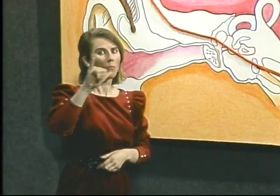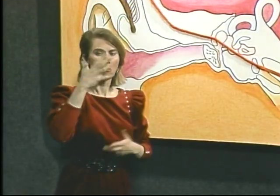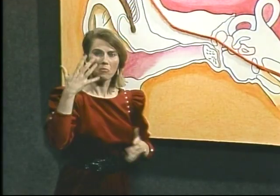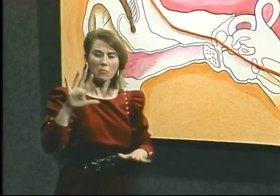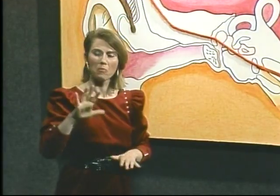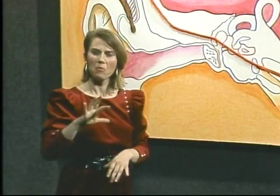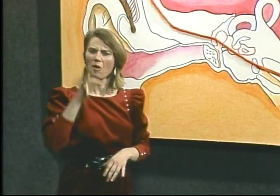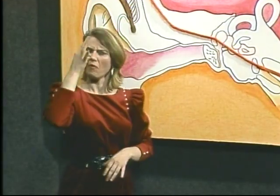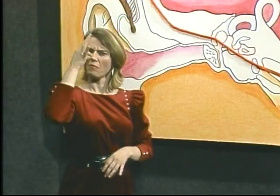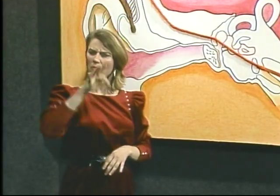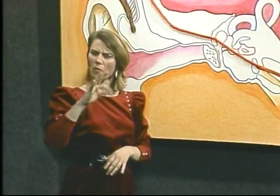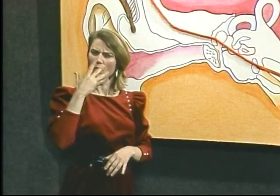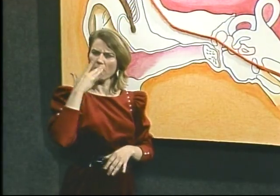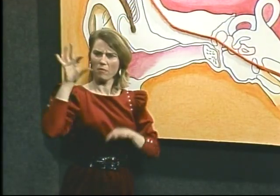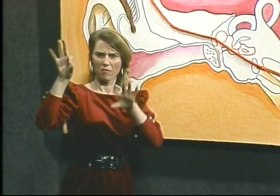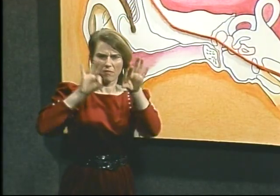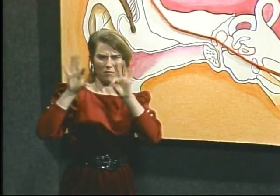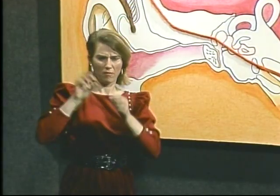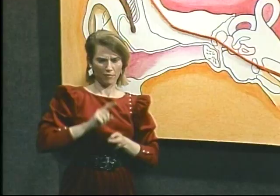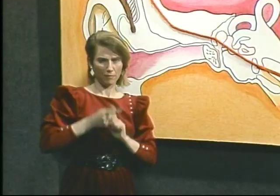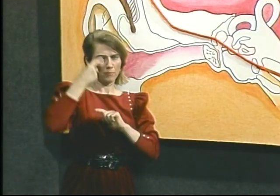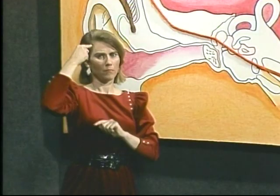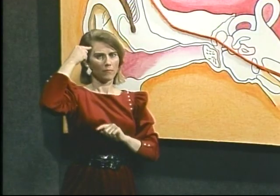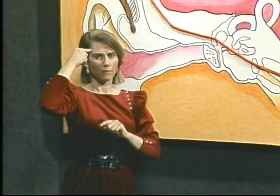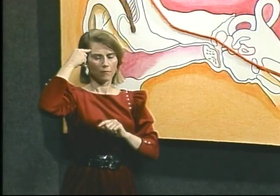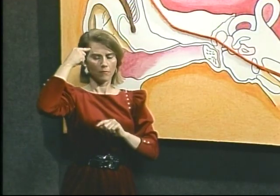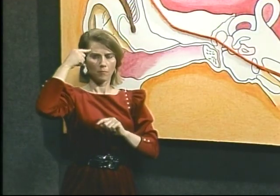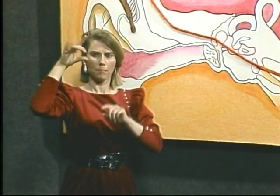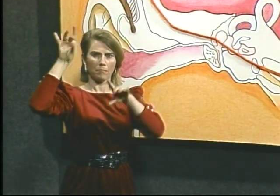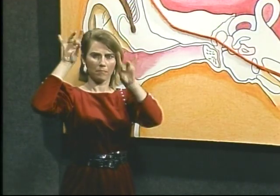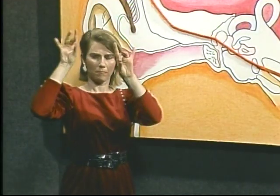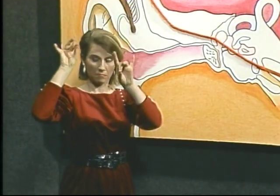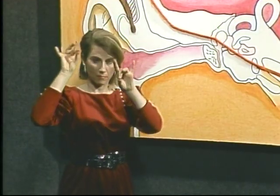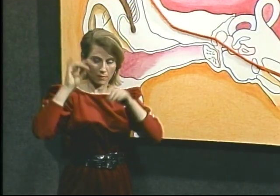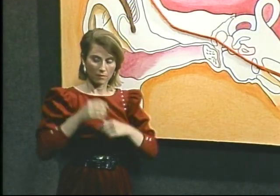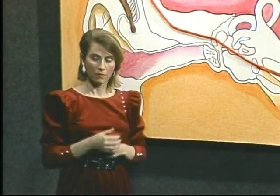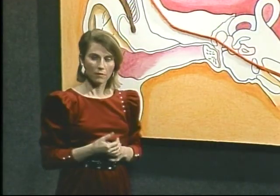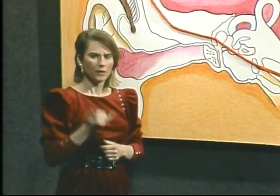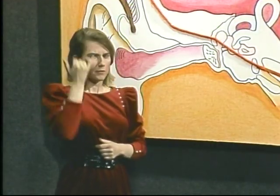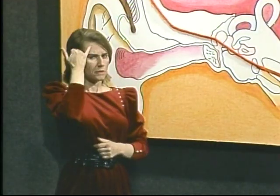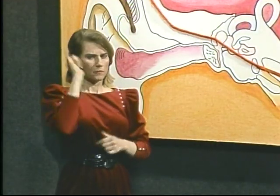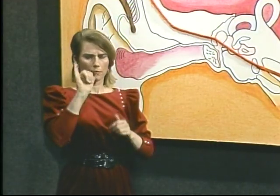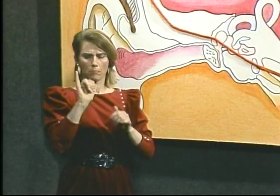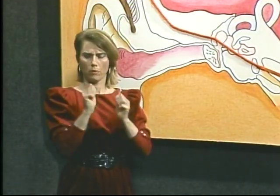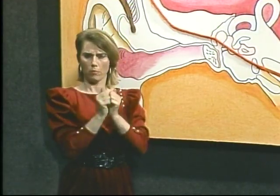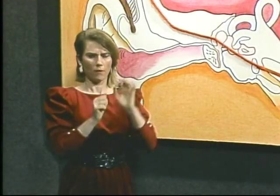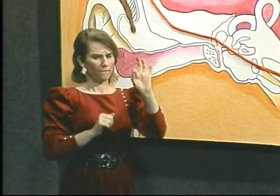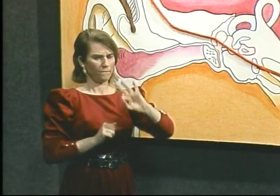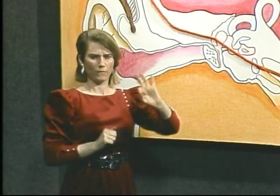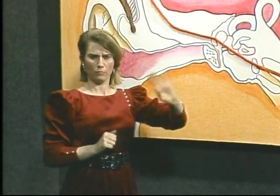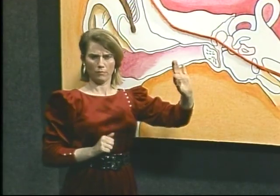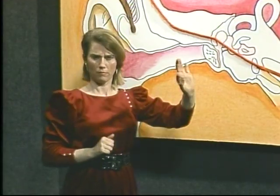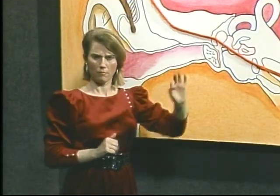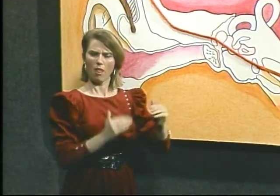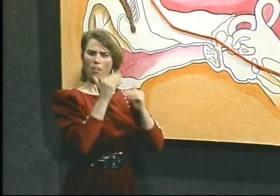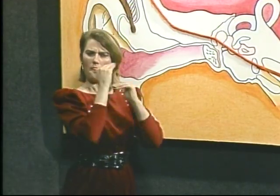reds, or one shade of yellow out of a variety of yellows, the brain would only be able to pick up these certain